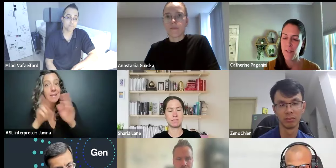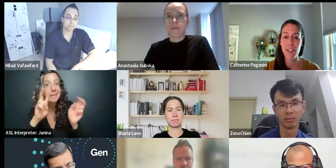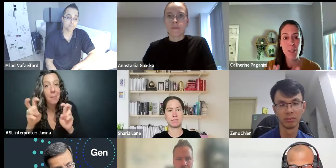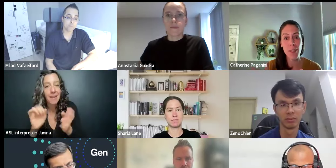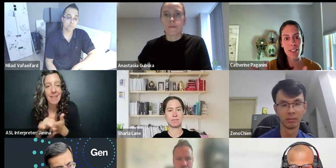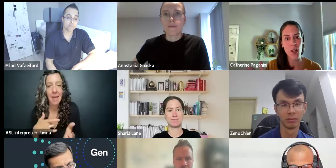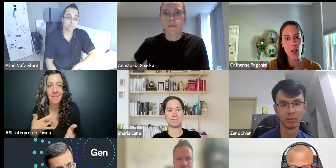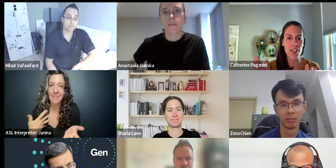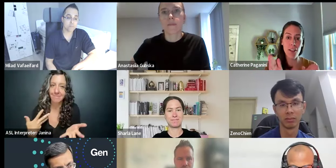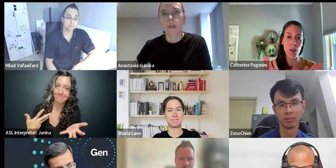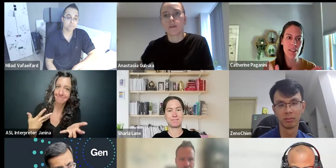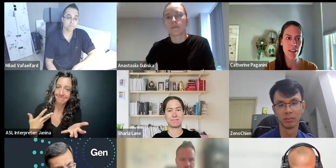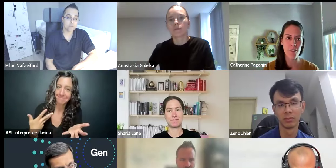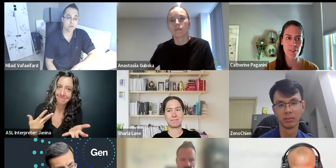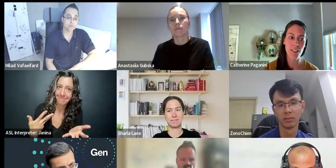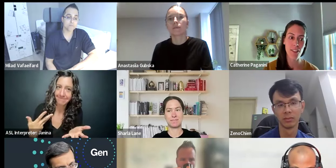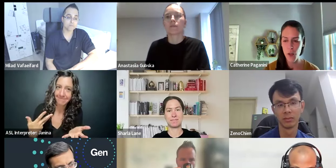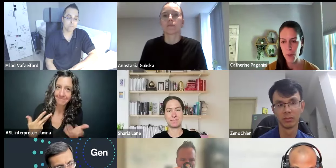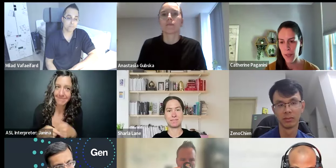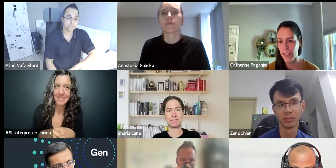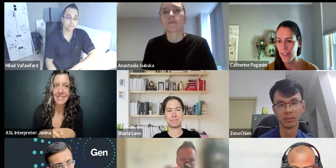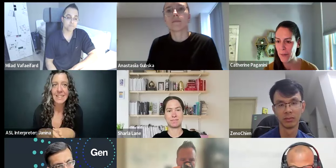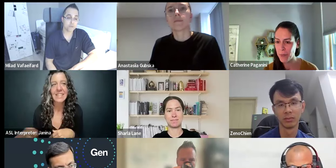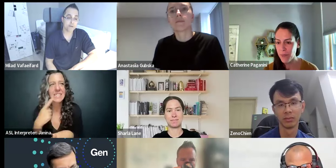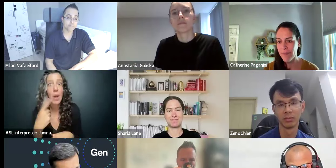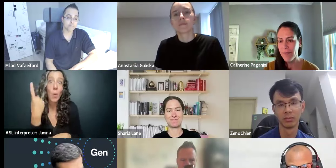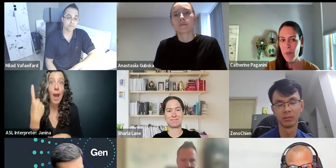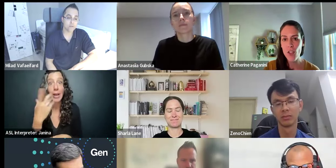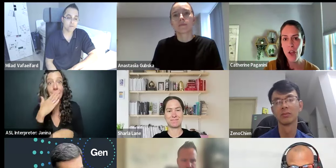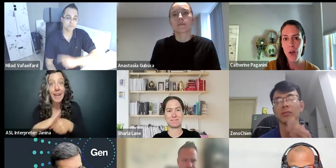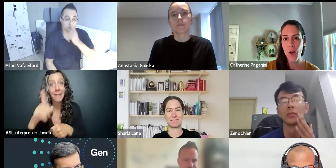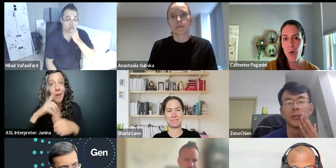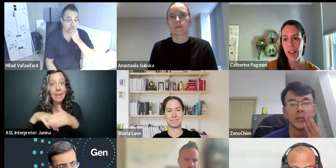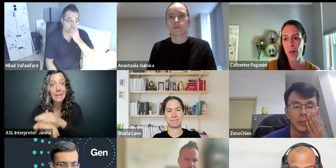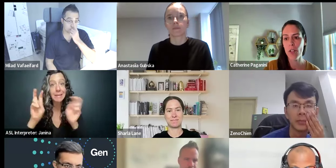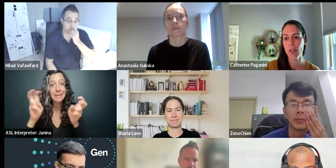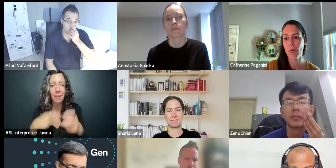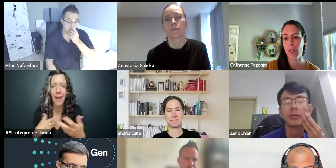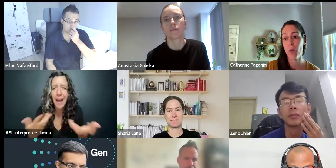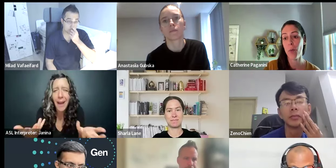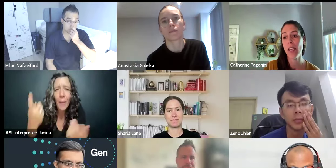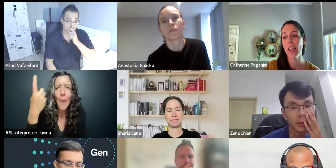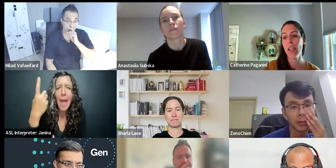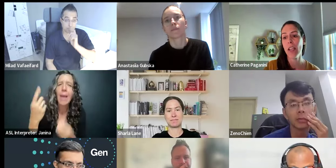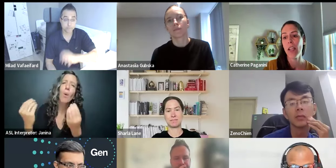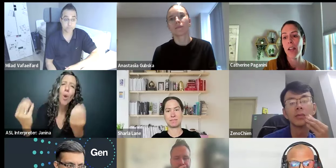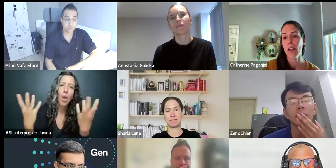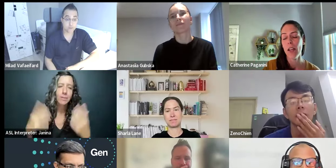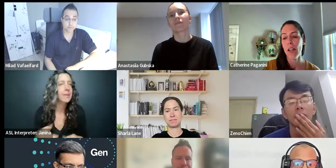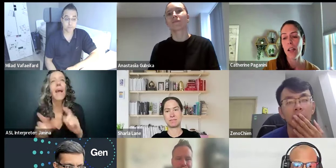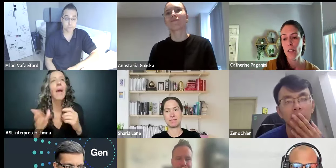don't know, for accessibility talks, they're like, oh, one is enough. I don't think so. But so I think we should